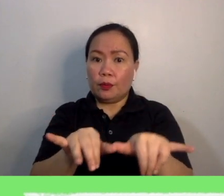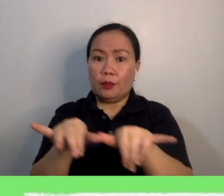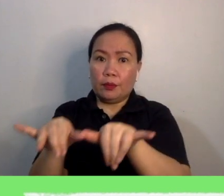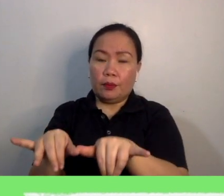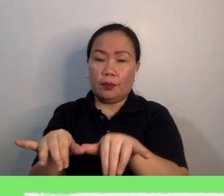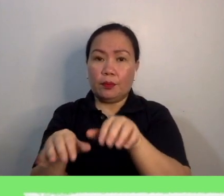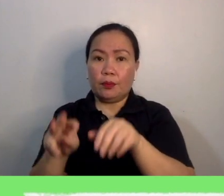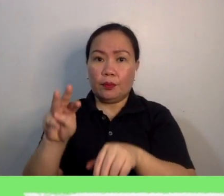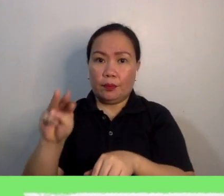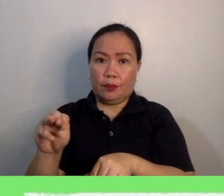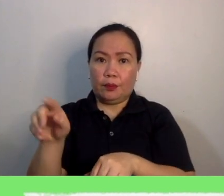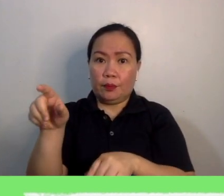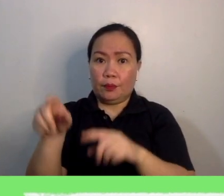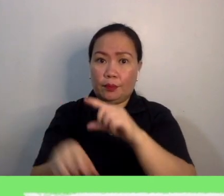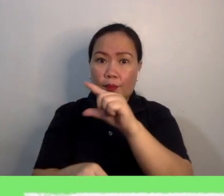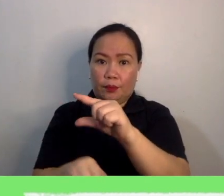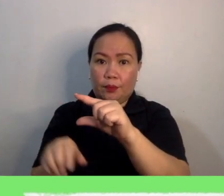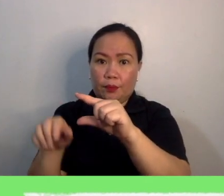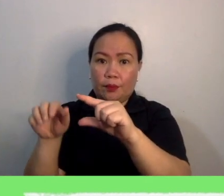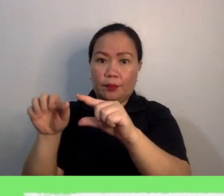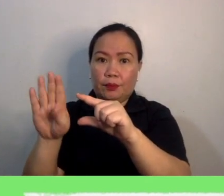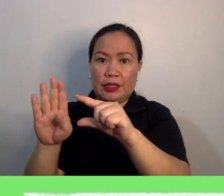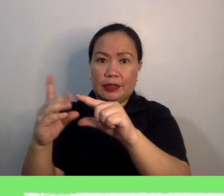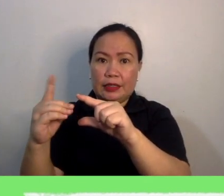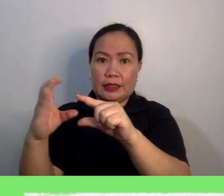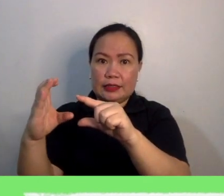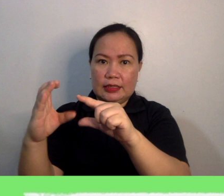are equal, therefore they are congruent.